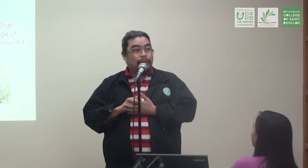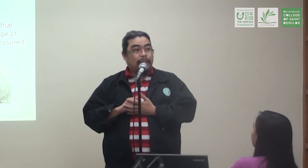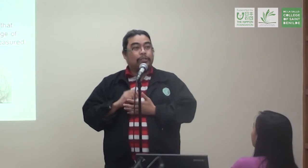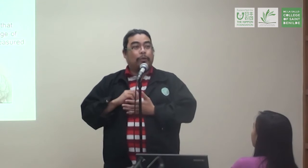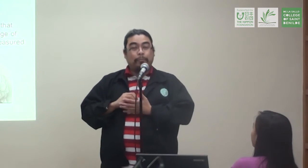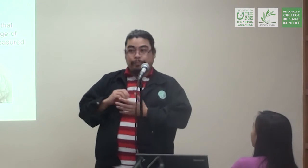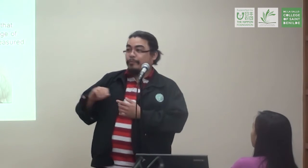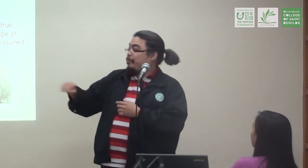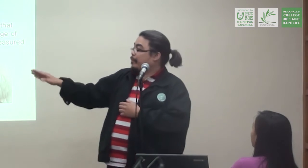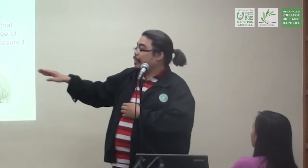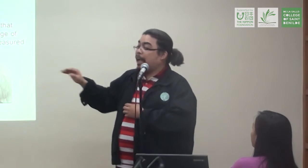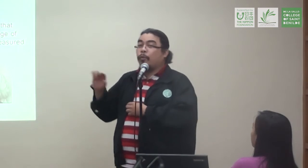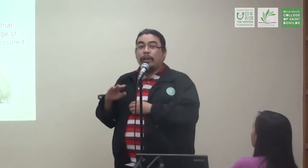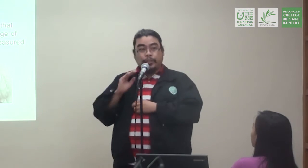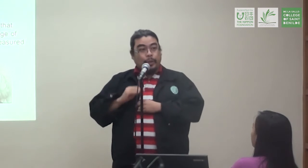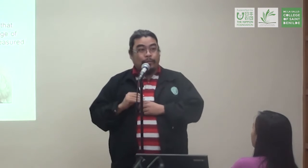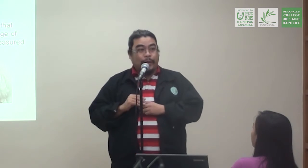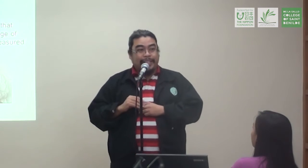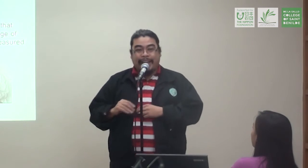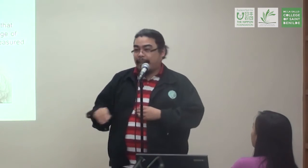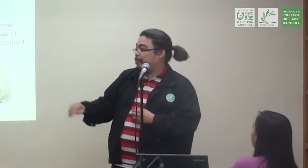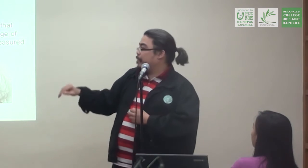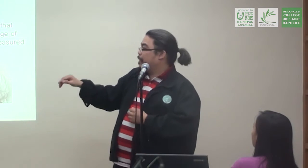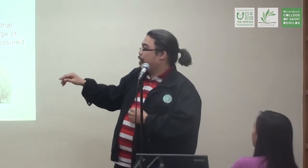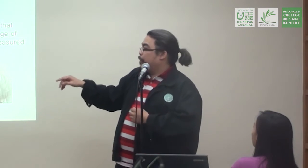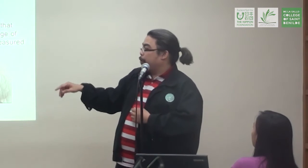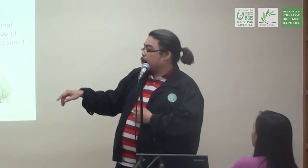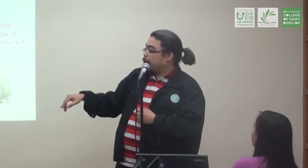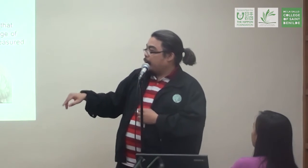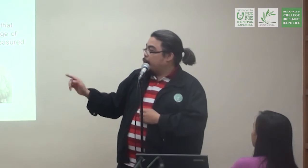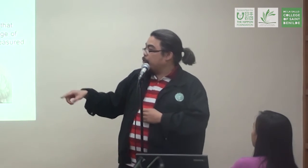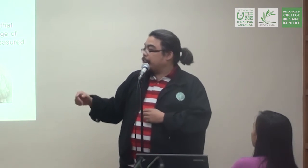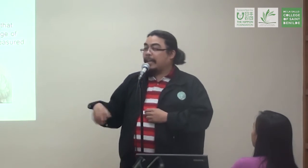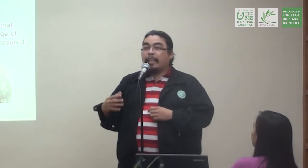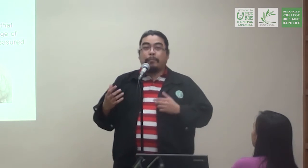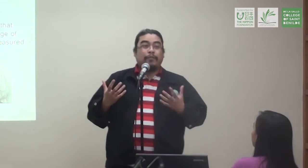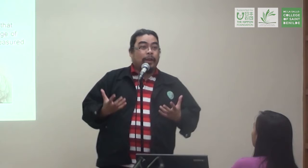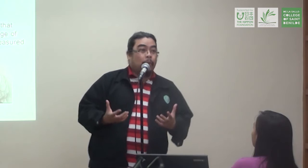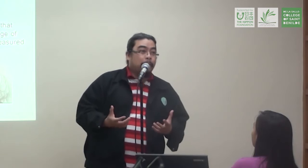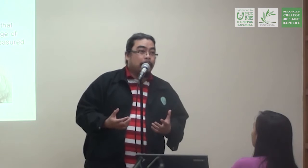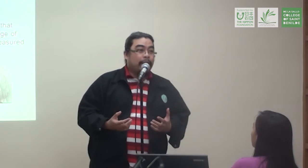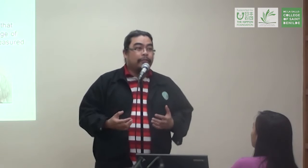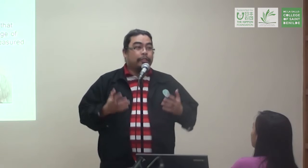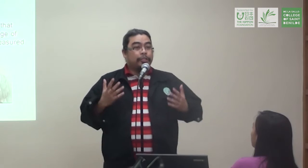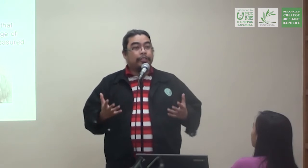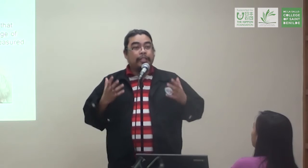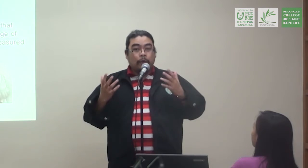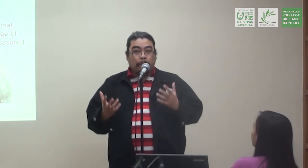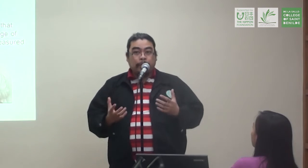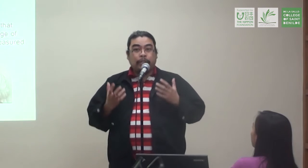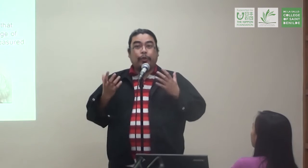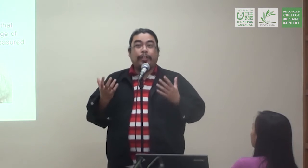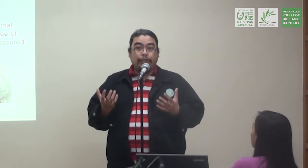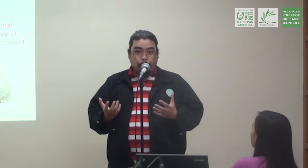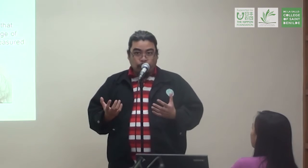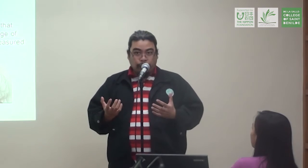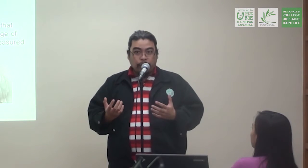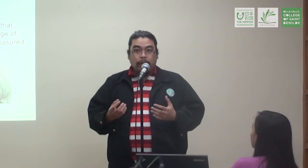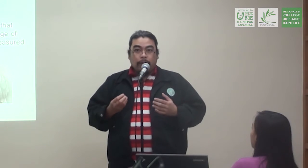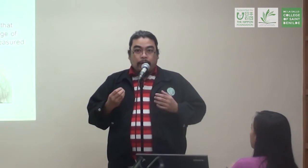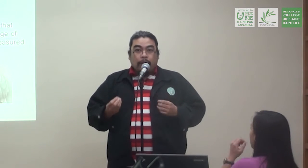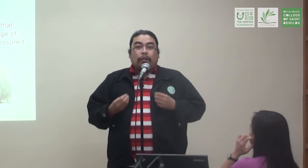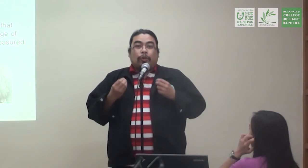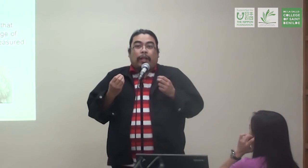it actually. So I wanted to avoid that. You also have using adaptive equipment. There are certain equipment that you can